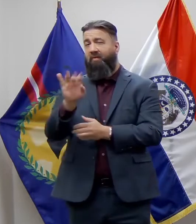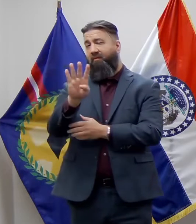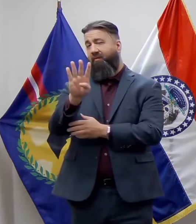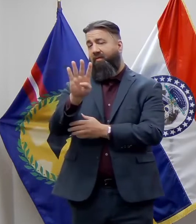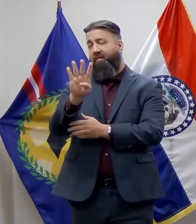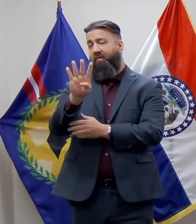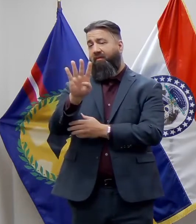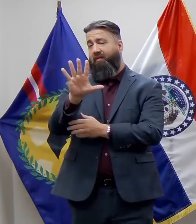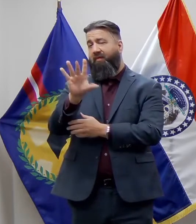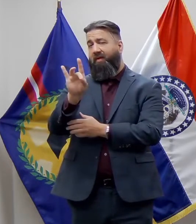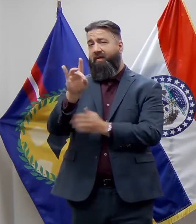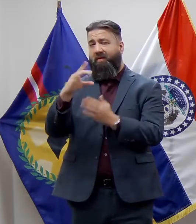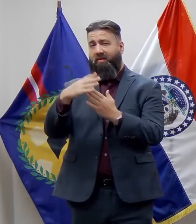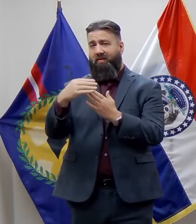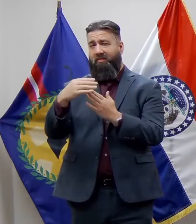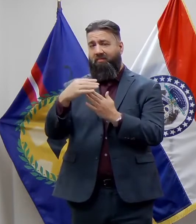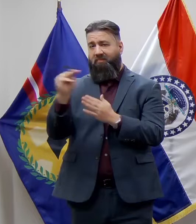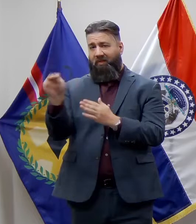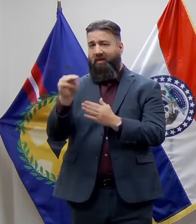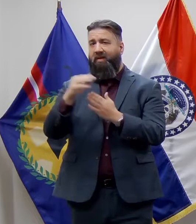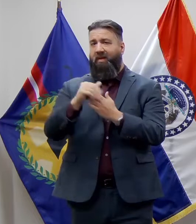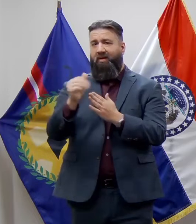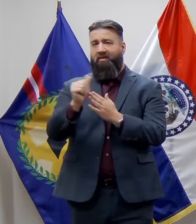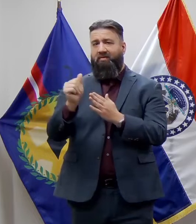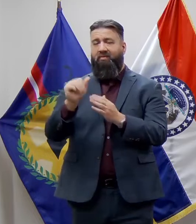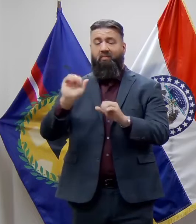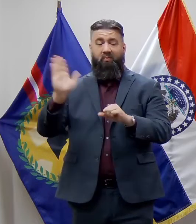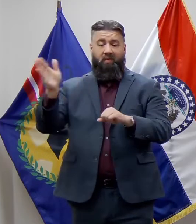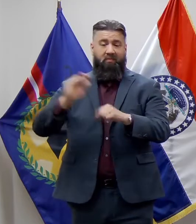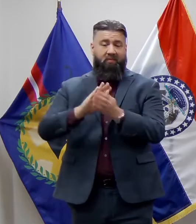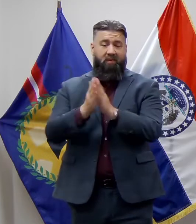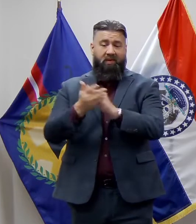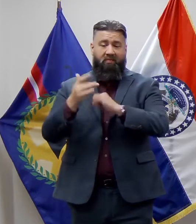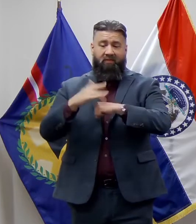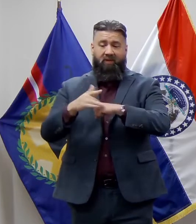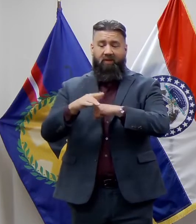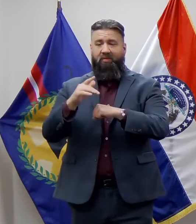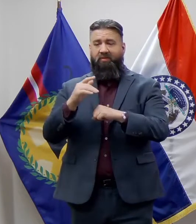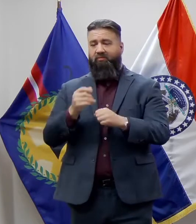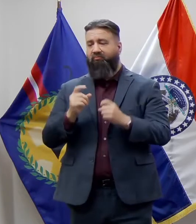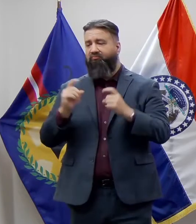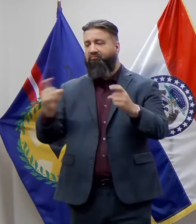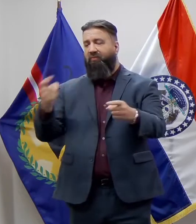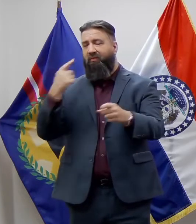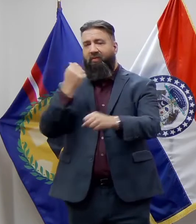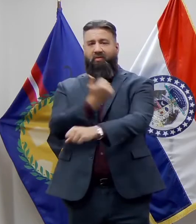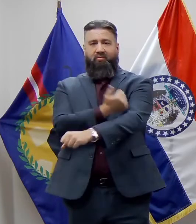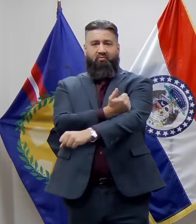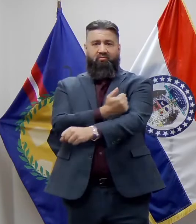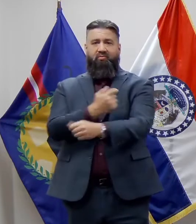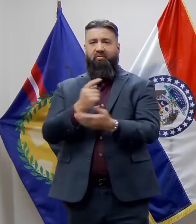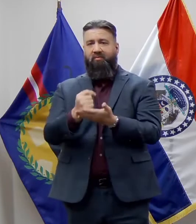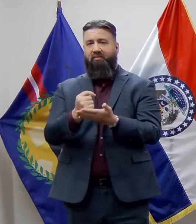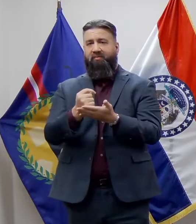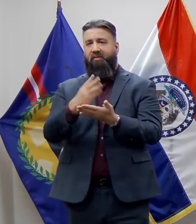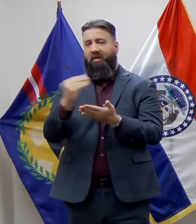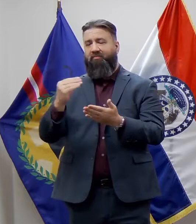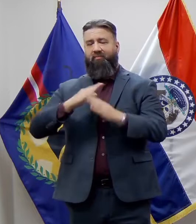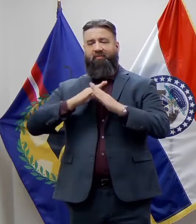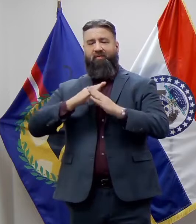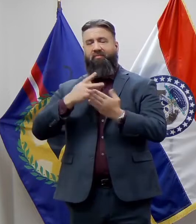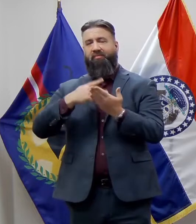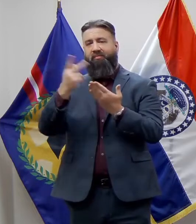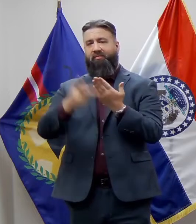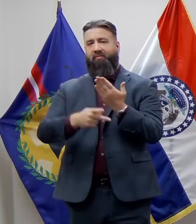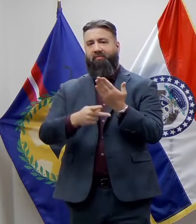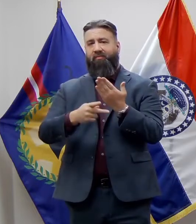million will be available to fund drug treatment and prevention programs in Missouri. St. Louis County